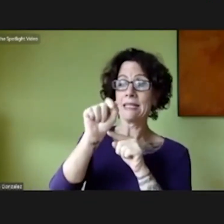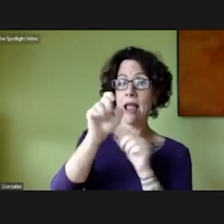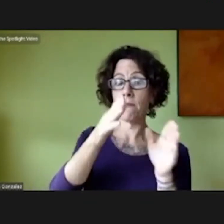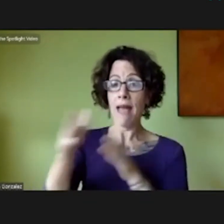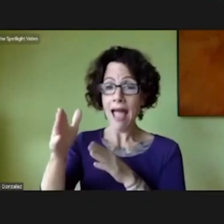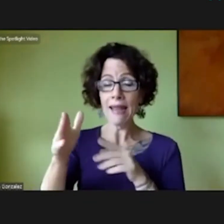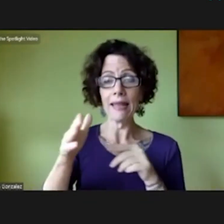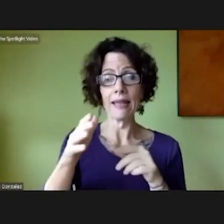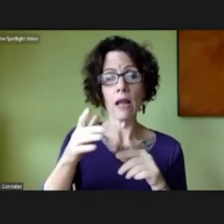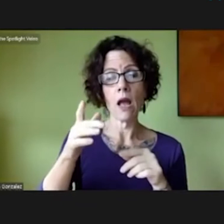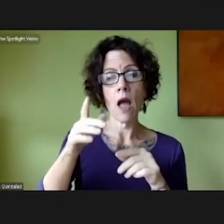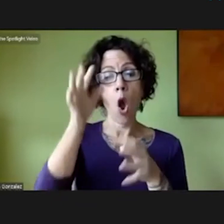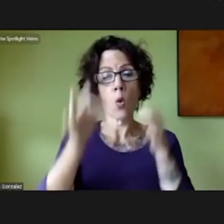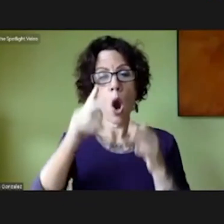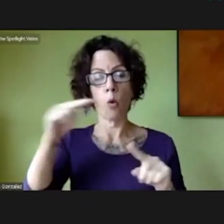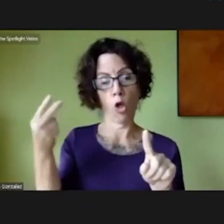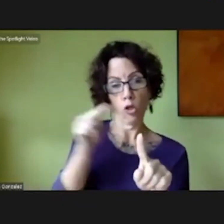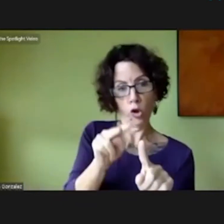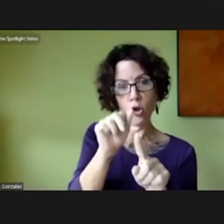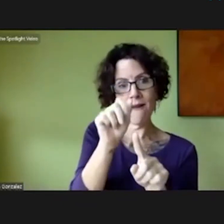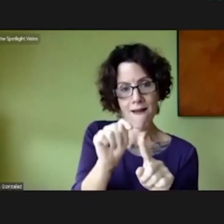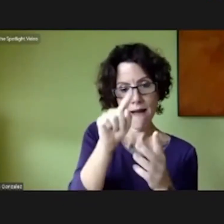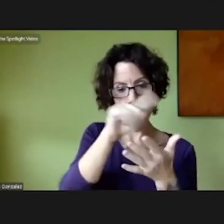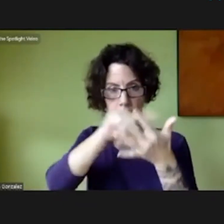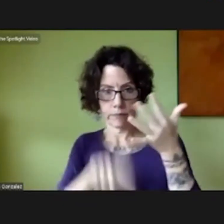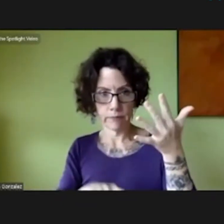So in regards to estate planning, the court will look